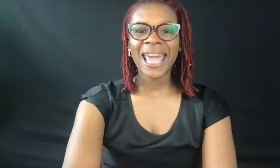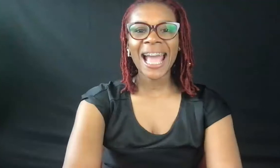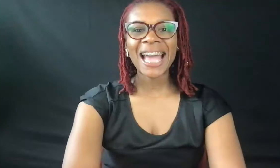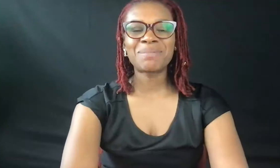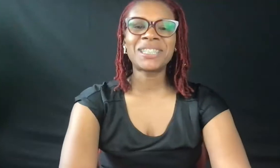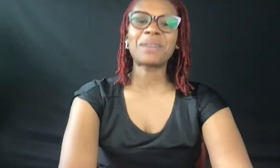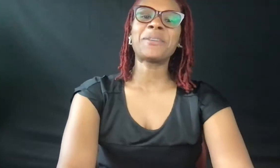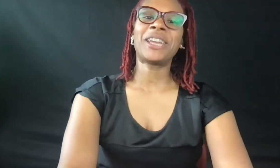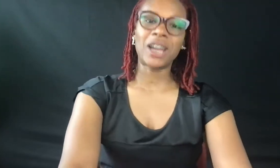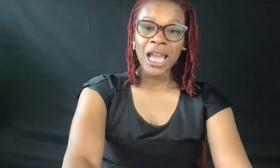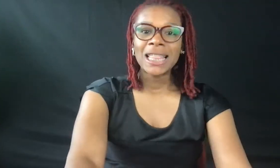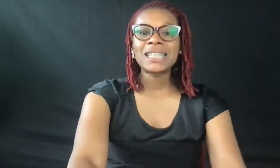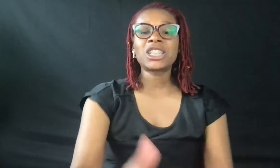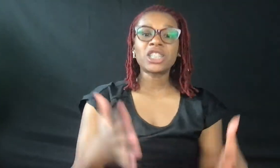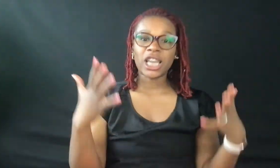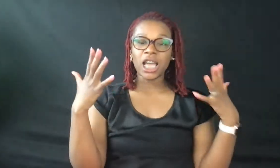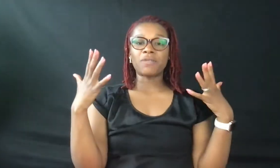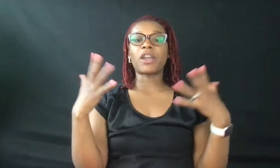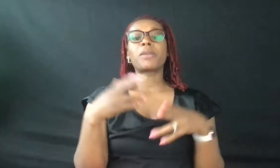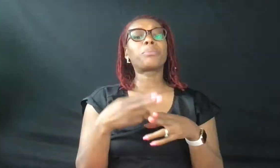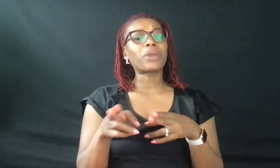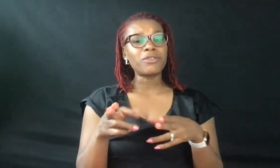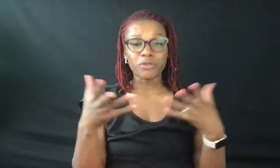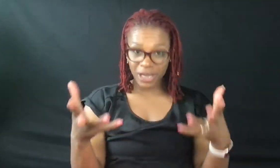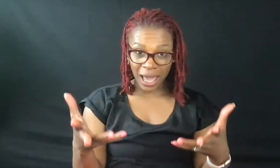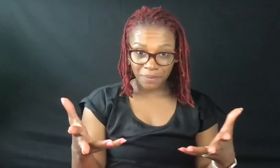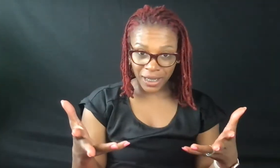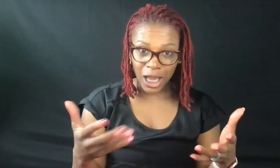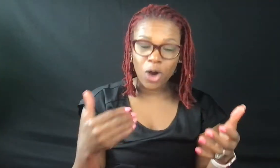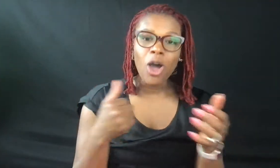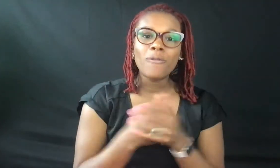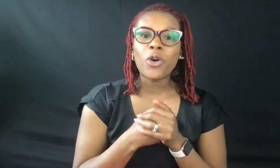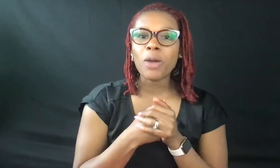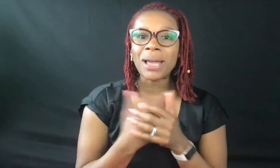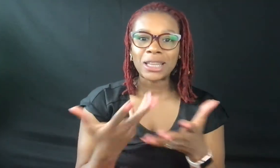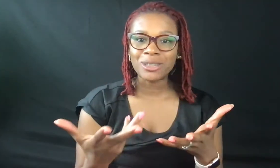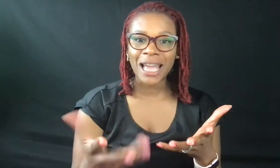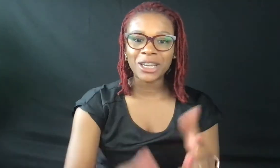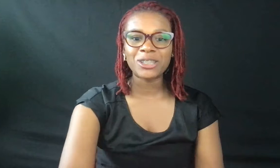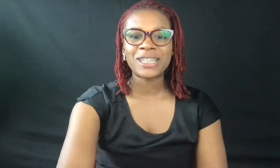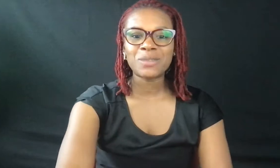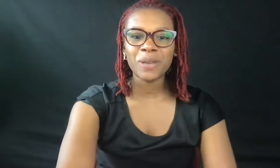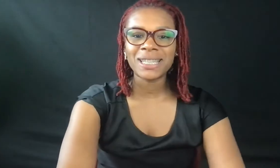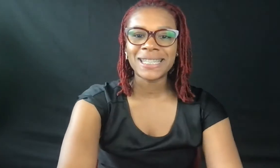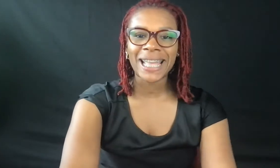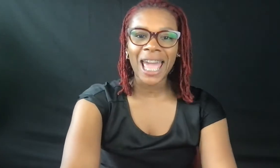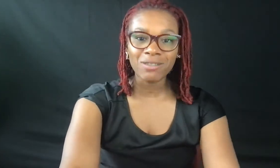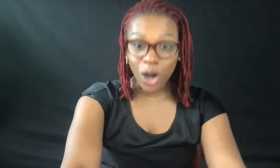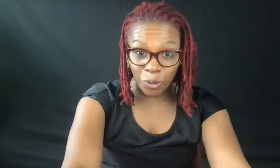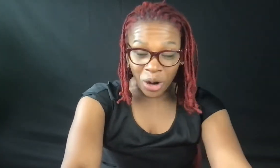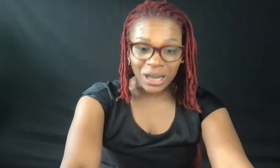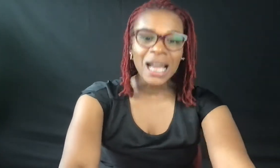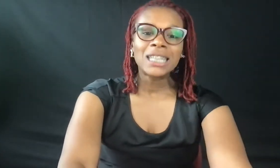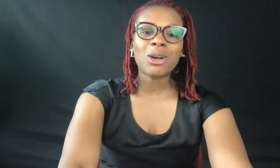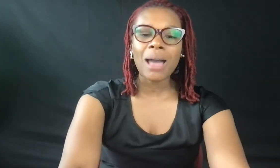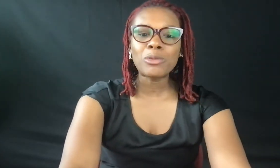Hey guys, Miss Summer here. This is just a very brief recap video for my little signers this week since they have homework. So I'm going